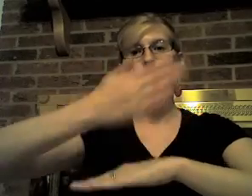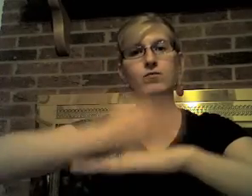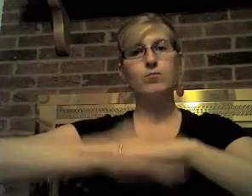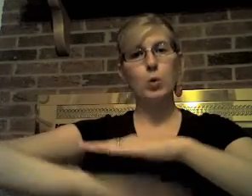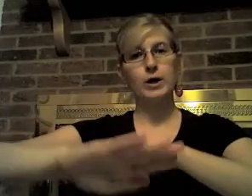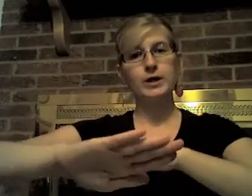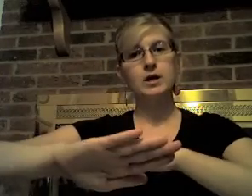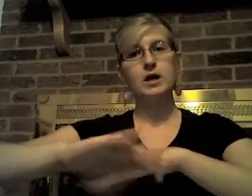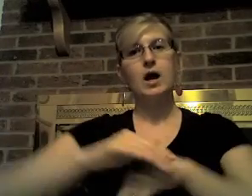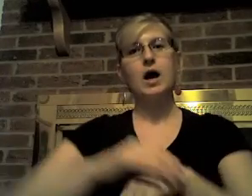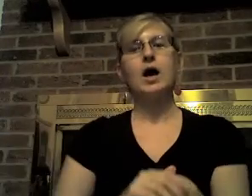of born.